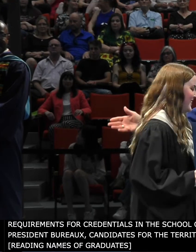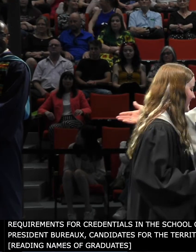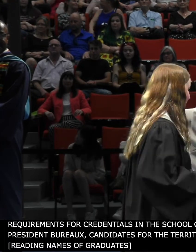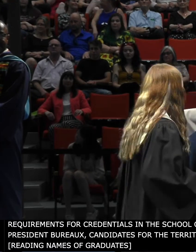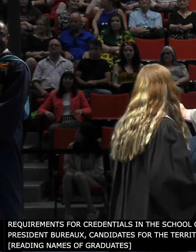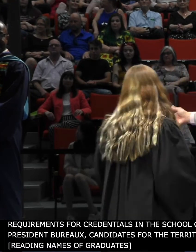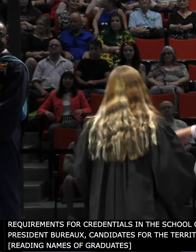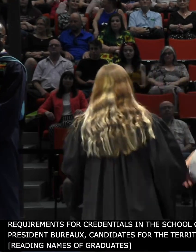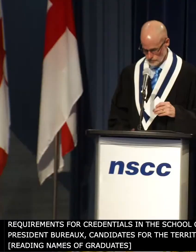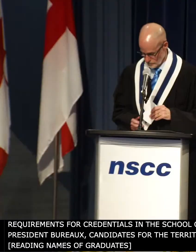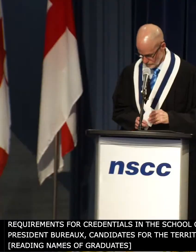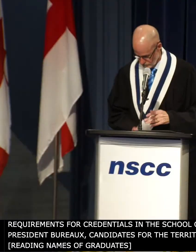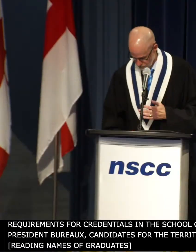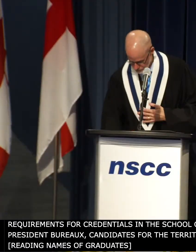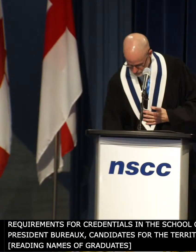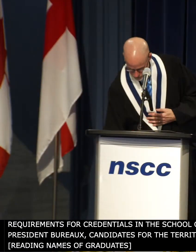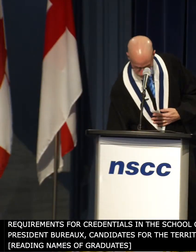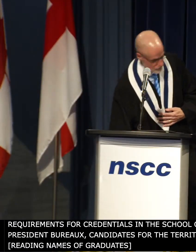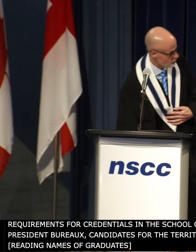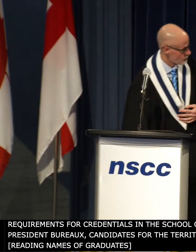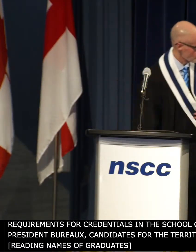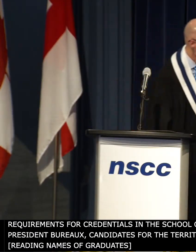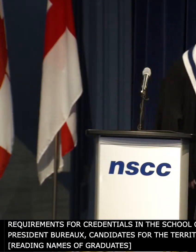Tice Higgins.